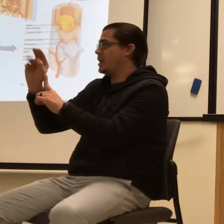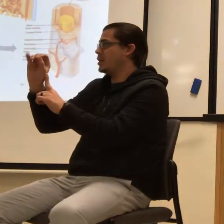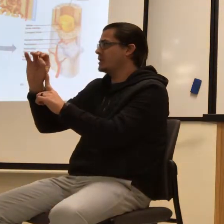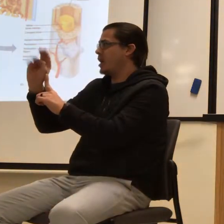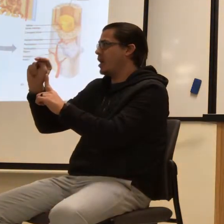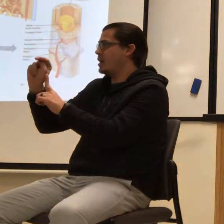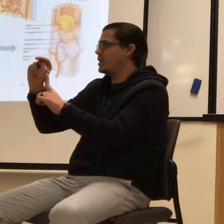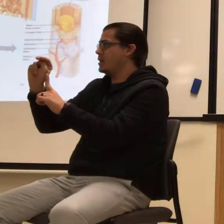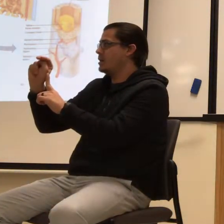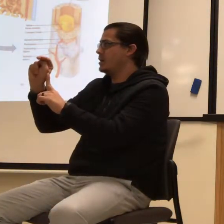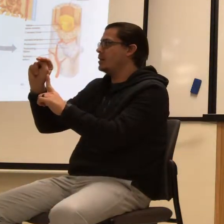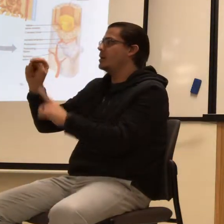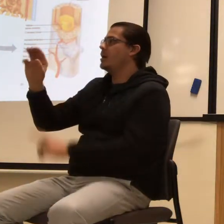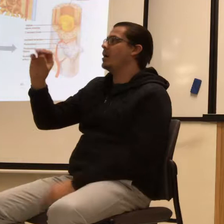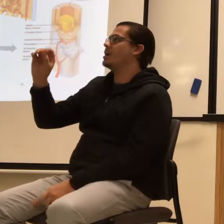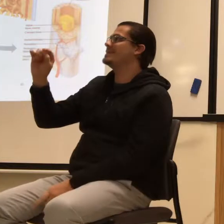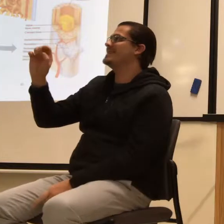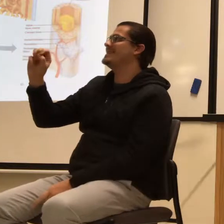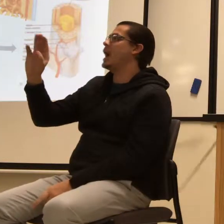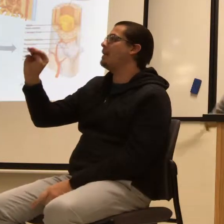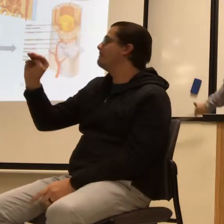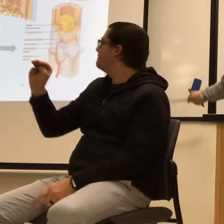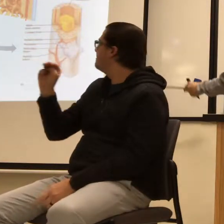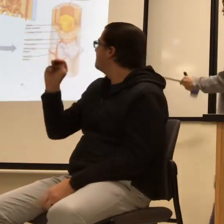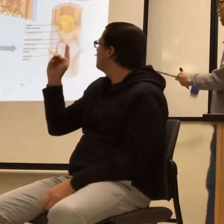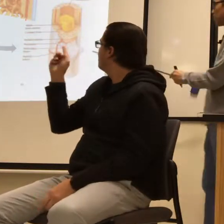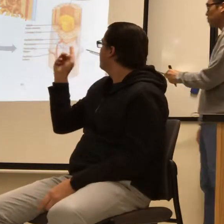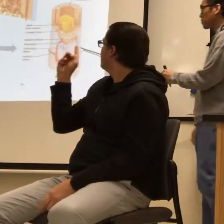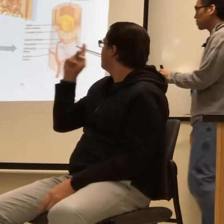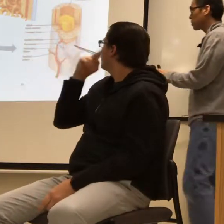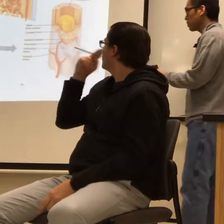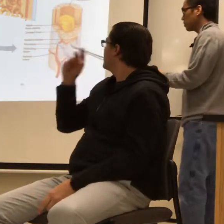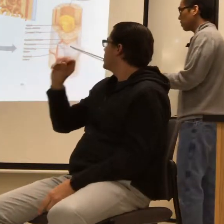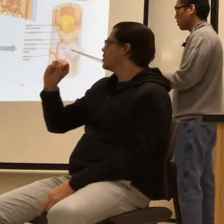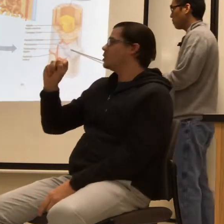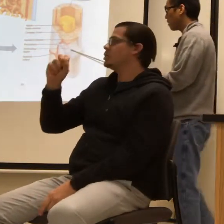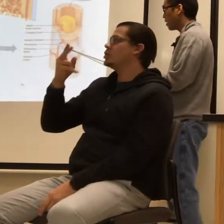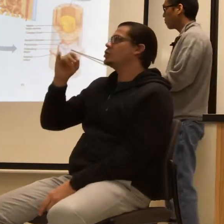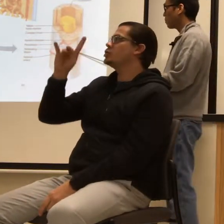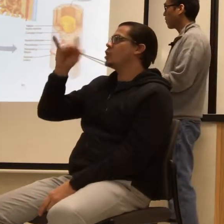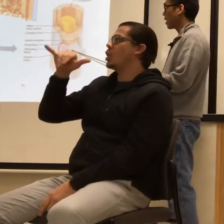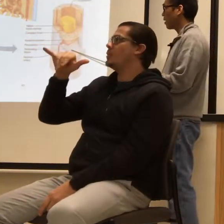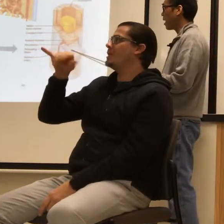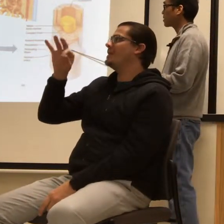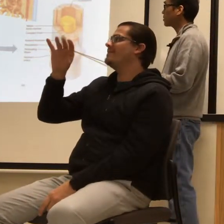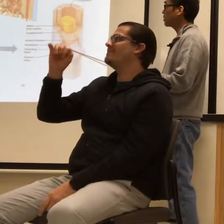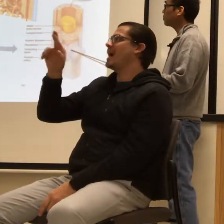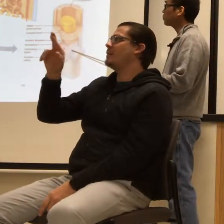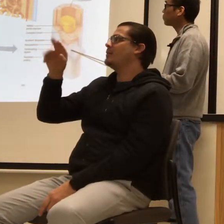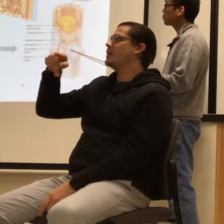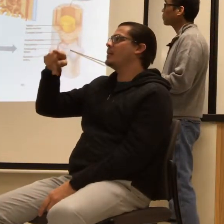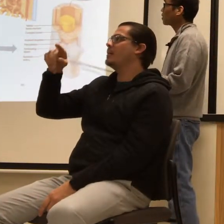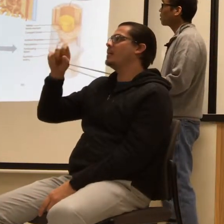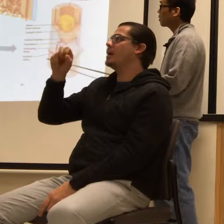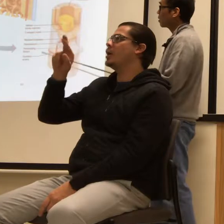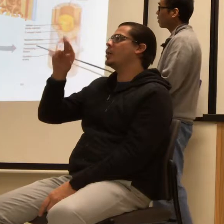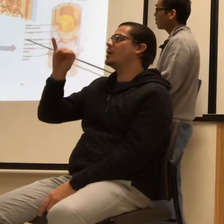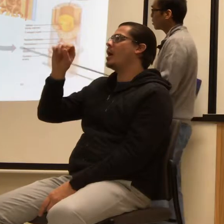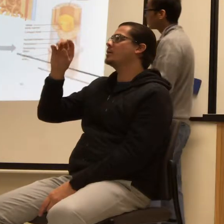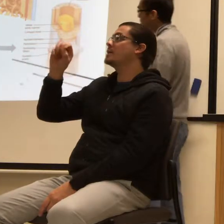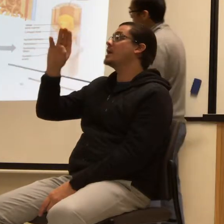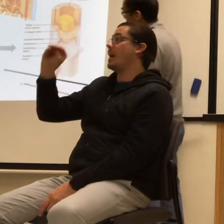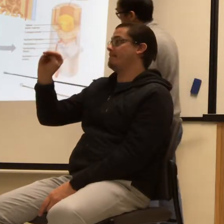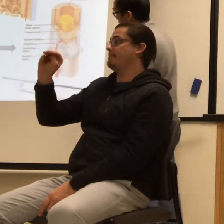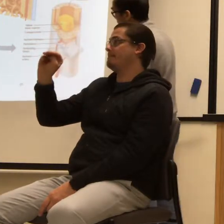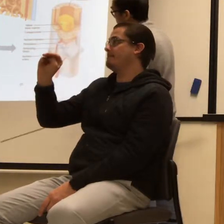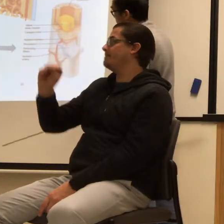you don't have the app handy. You see the Sharpie's fibers of the periosteum.